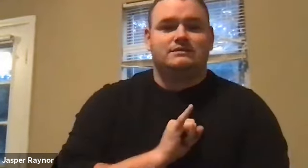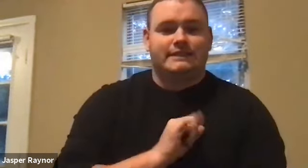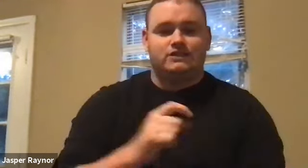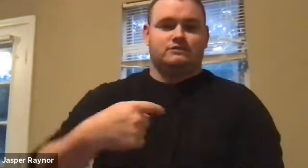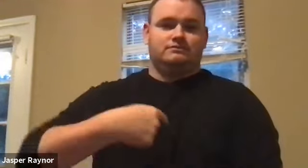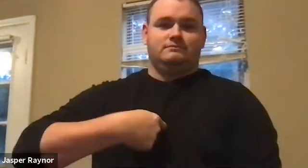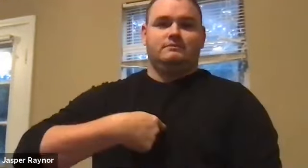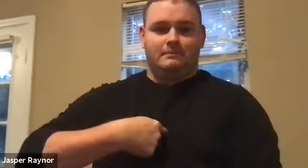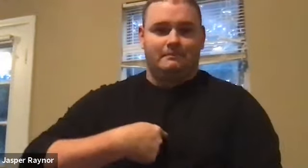It's okay. just